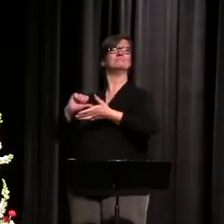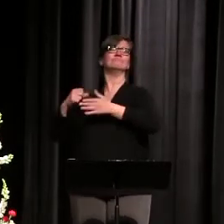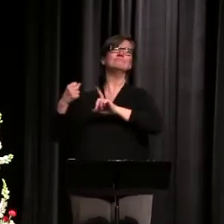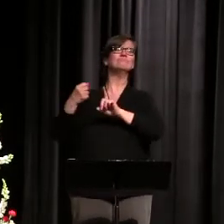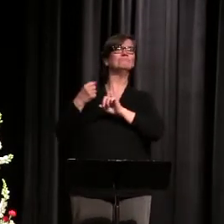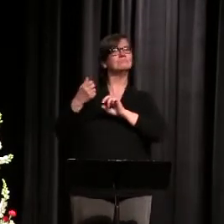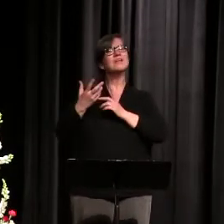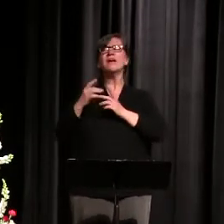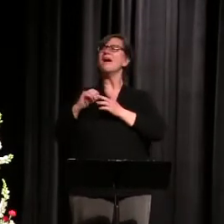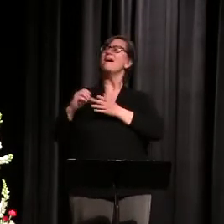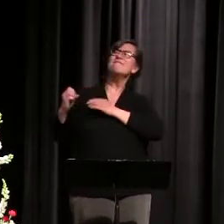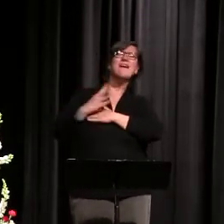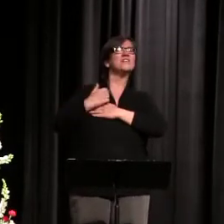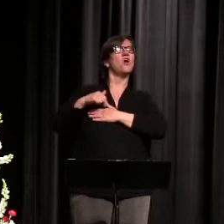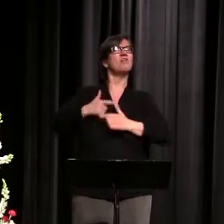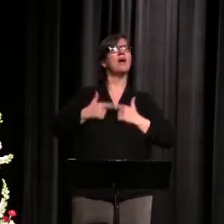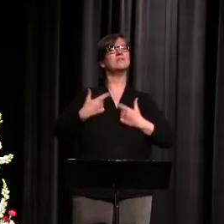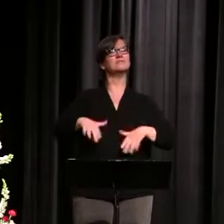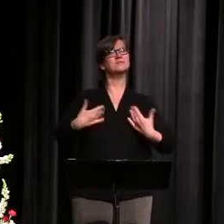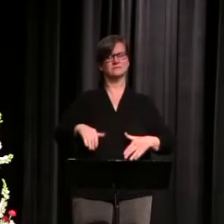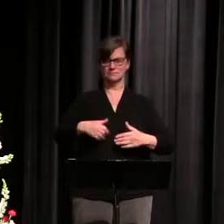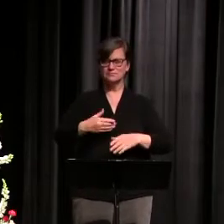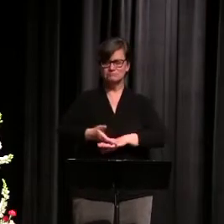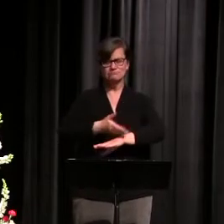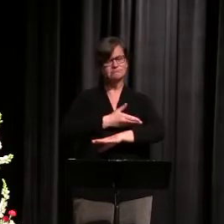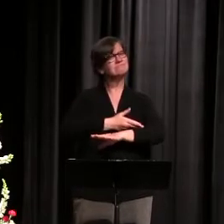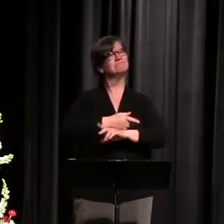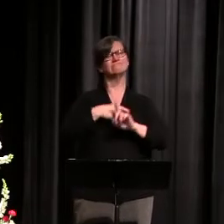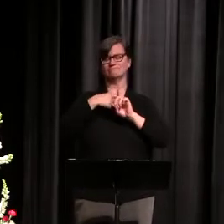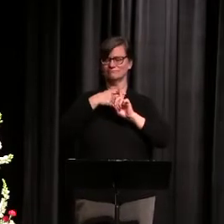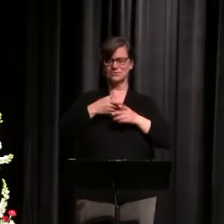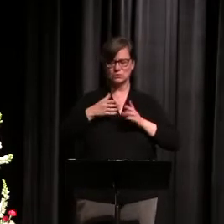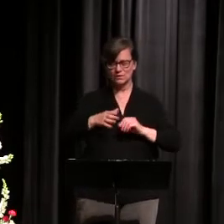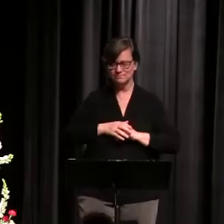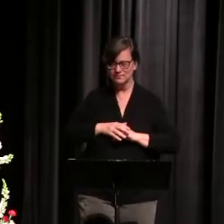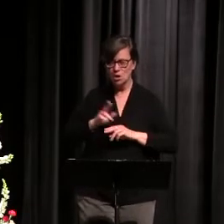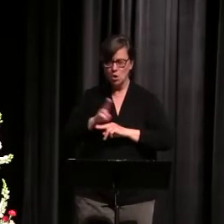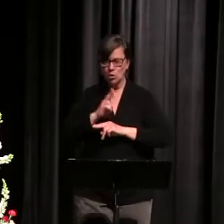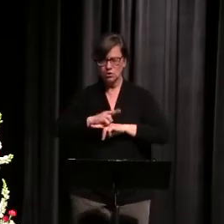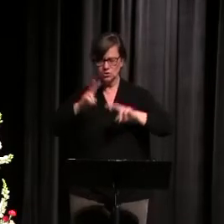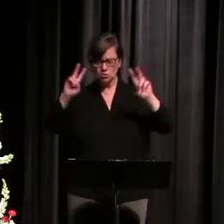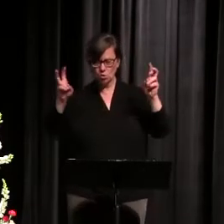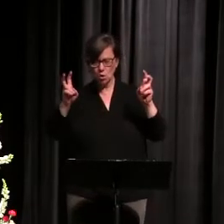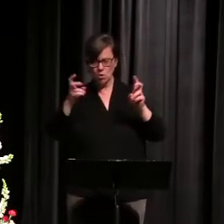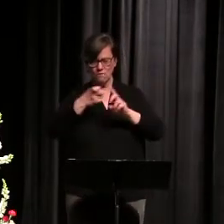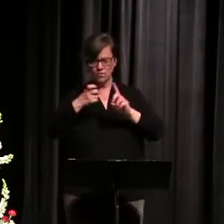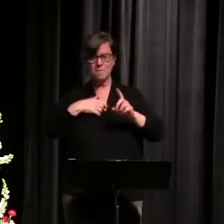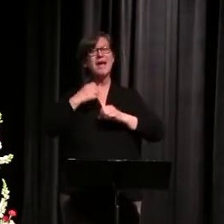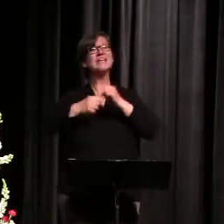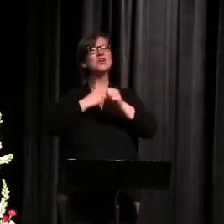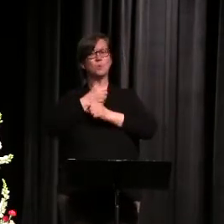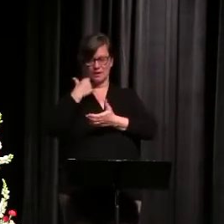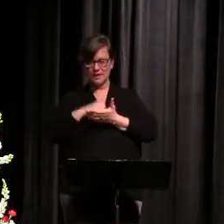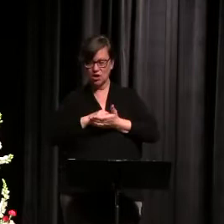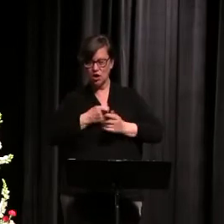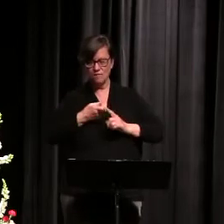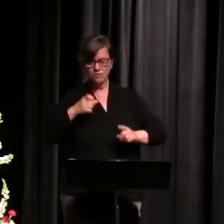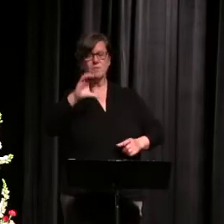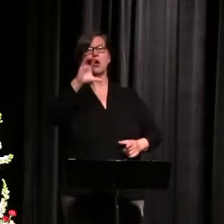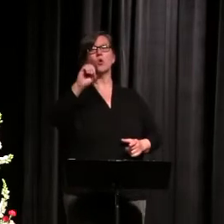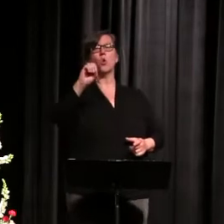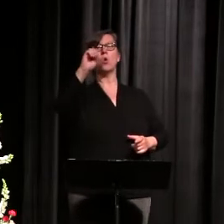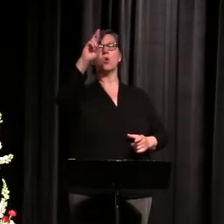Next, I want to offer a bit of advice. I use this quote in my yearbook letter by Cory Booker, and I think it was extremely important to me to share today as